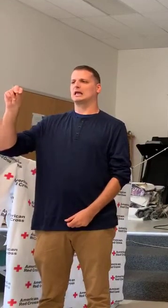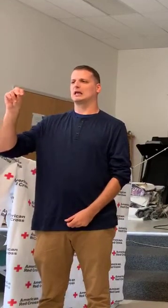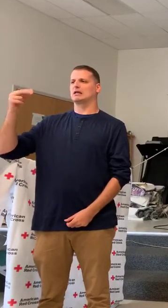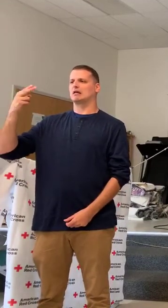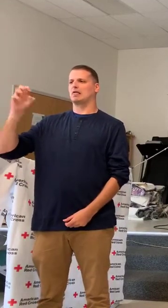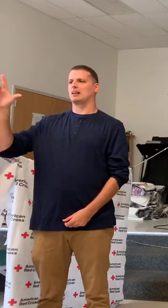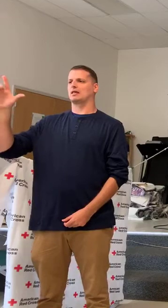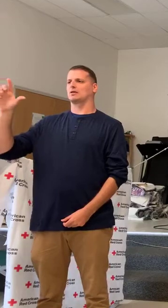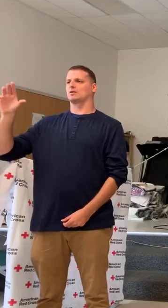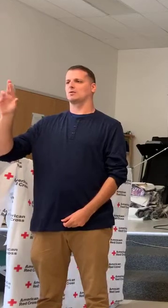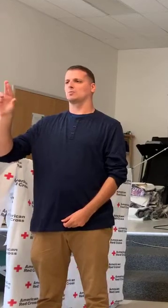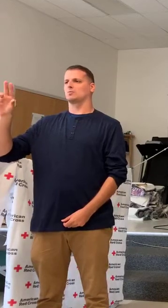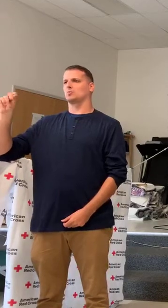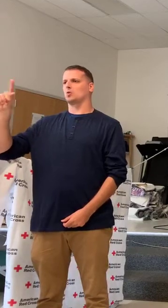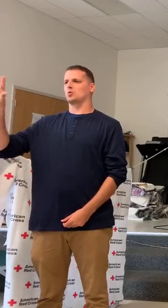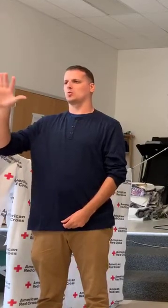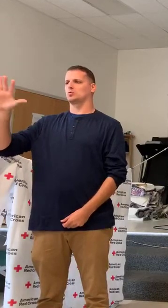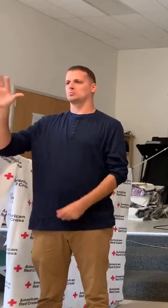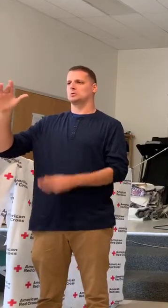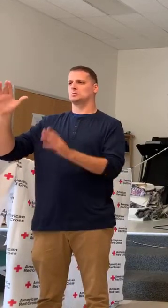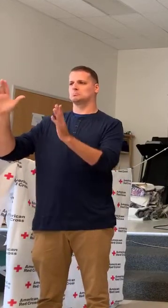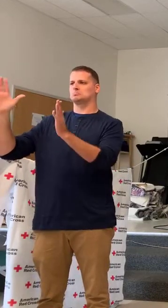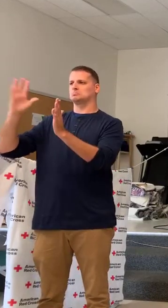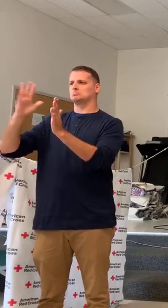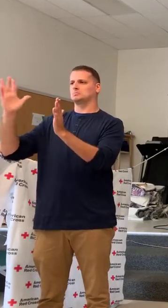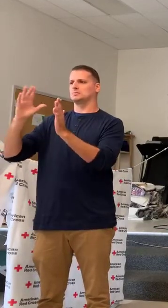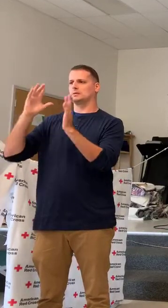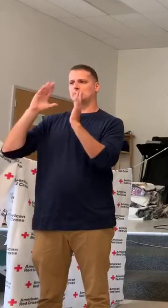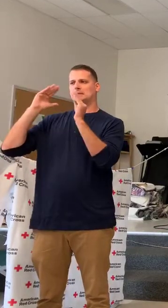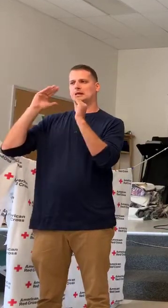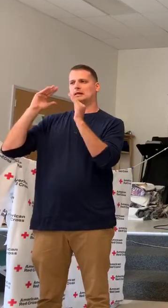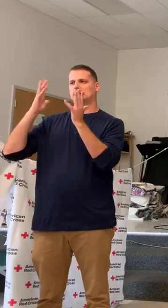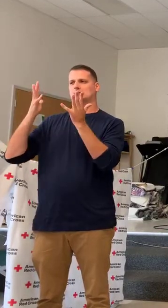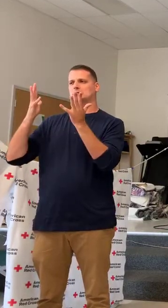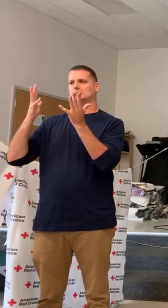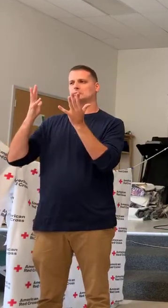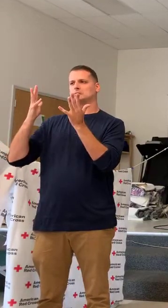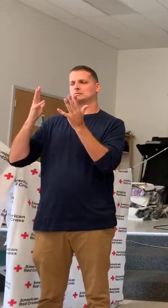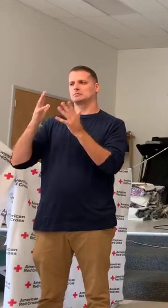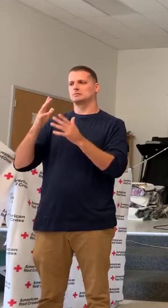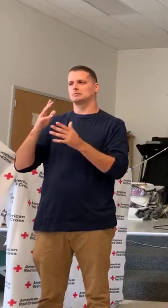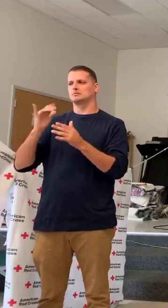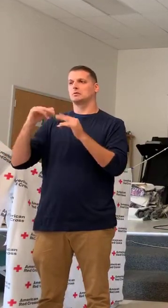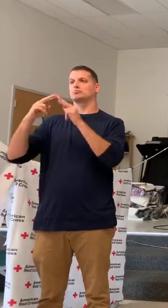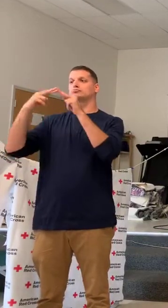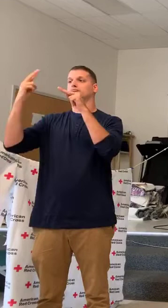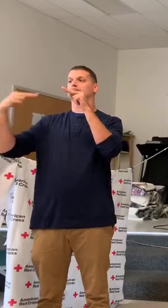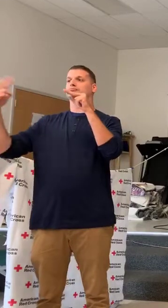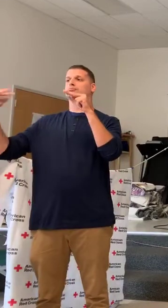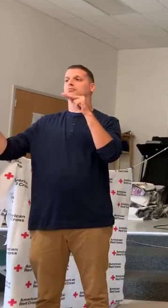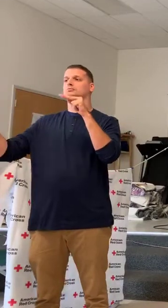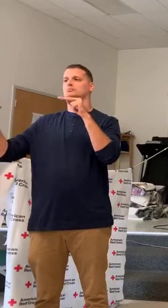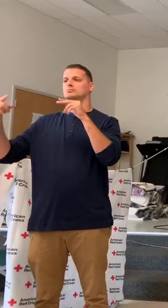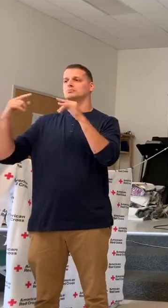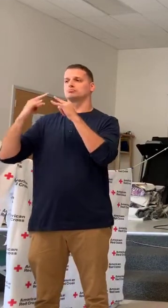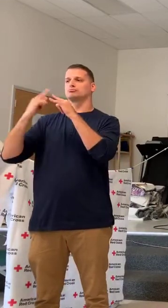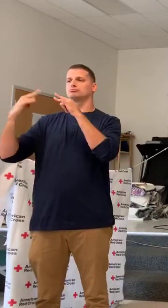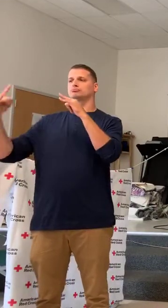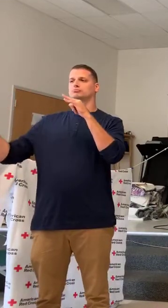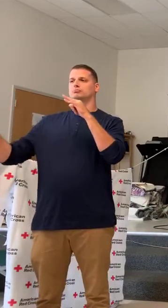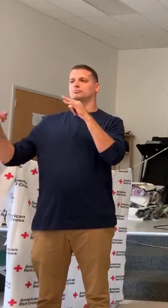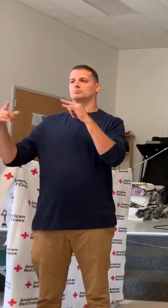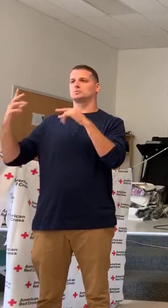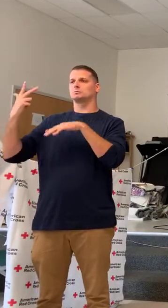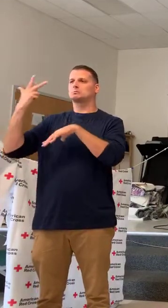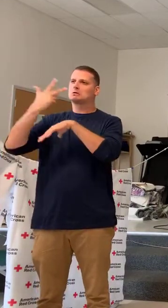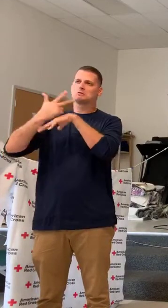They're anticipating the main line, the backbone, a couple of days, 3 to 4 days to get everything to the south back on. So